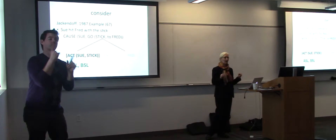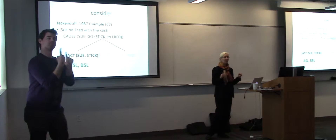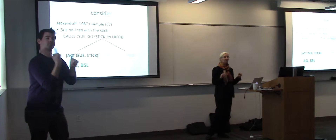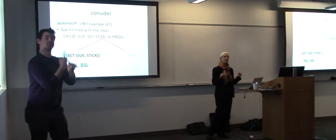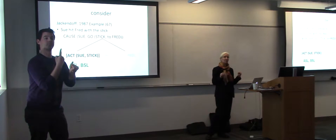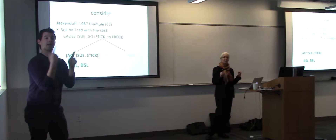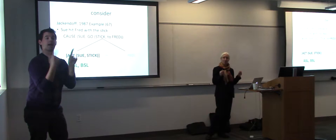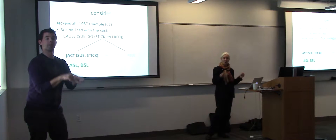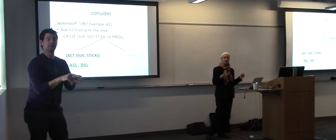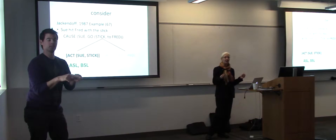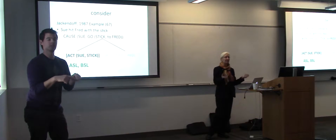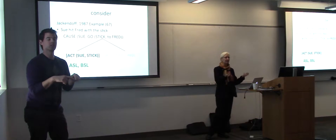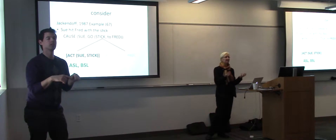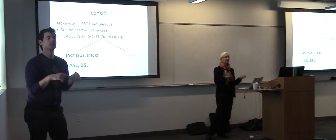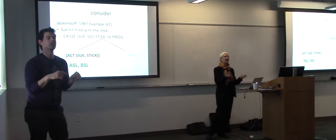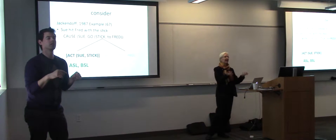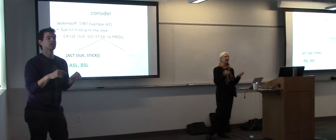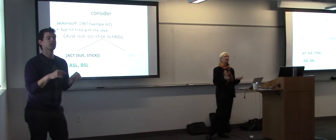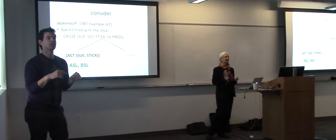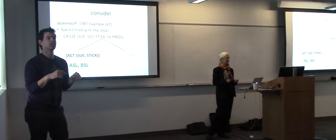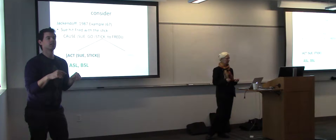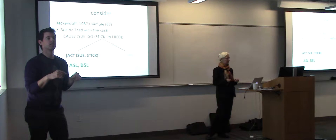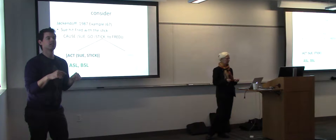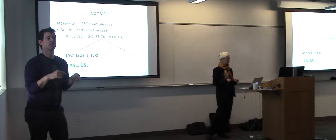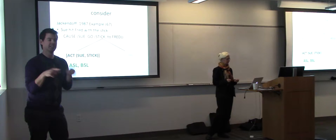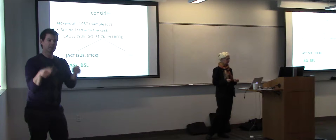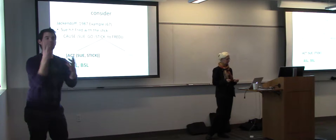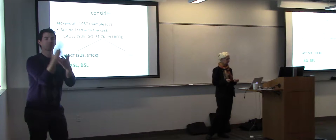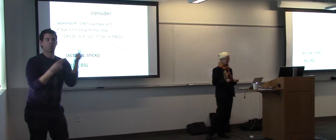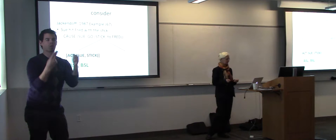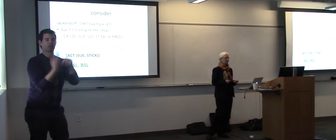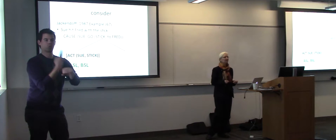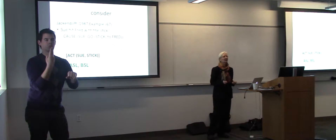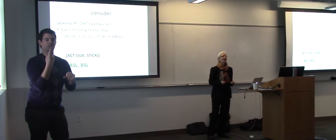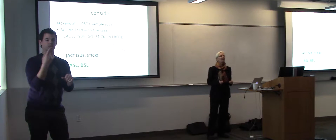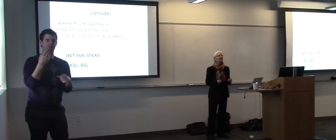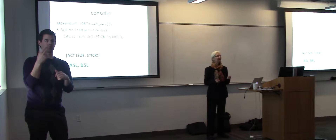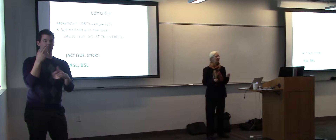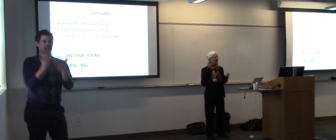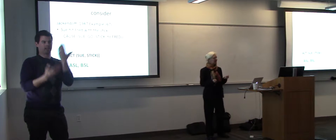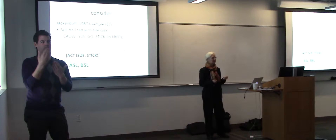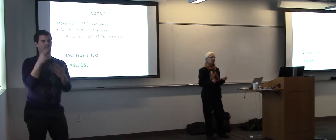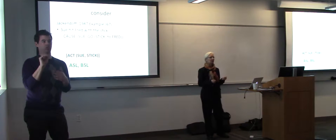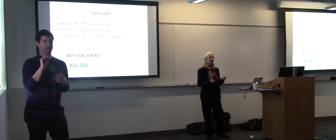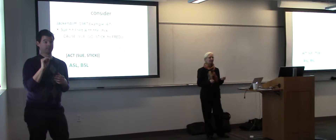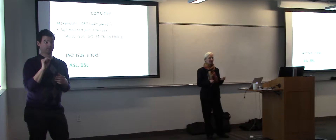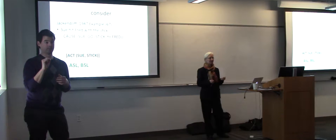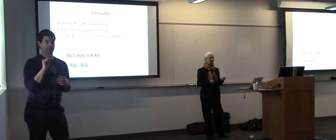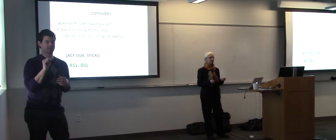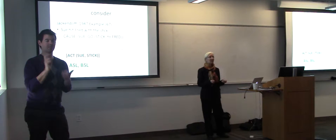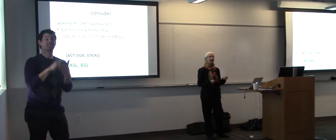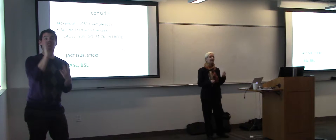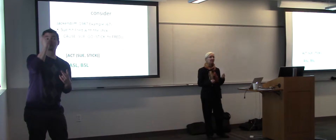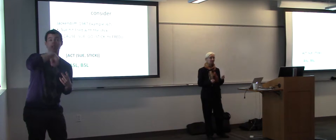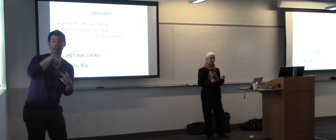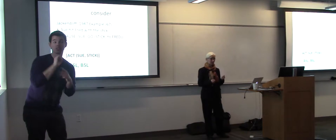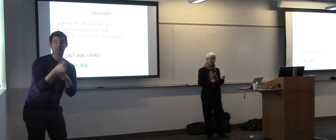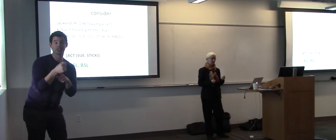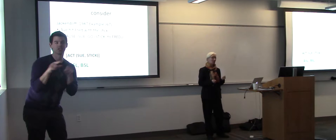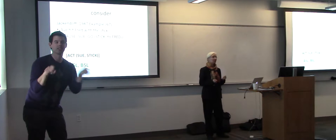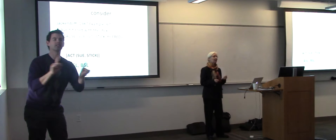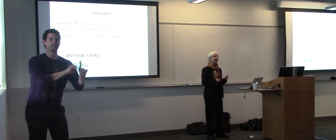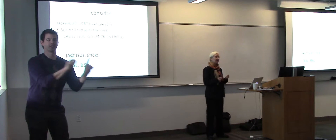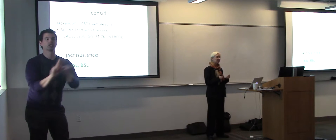events both elicit handling handshakes. But the atypical events behave